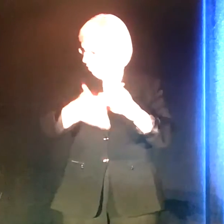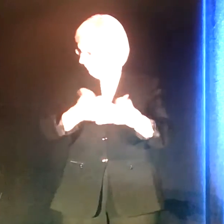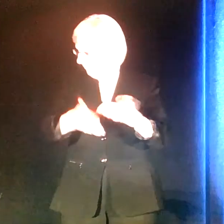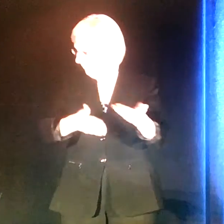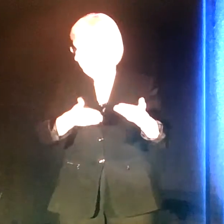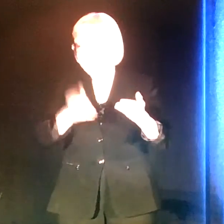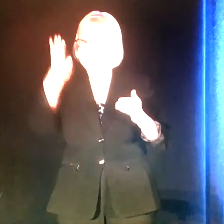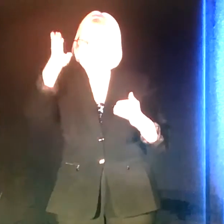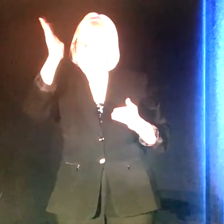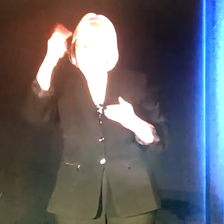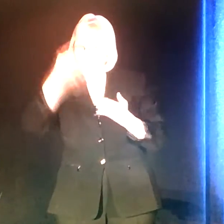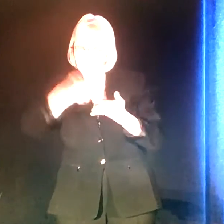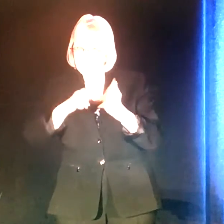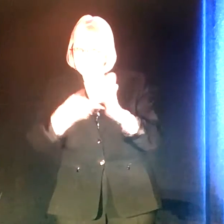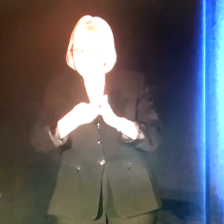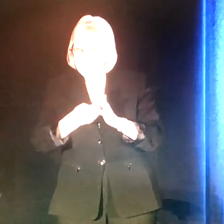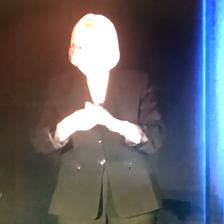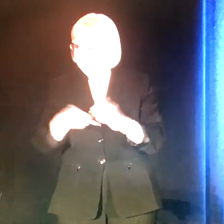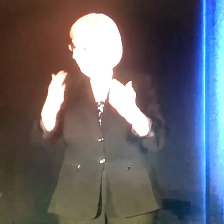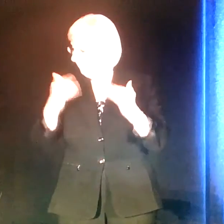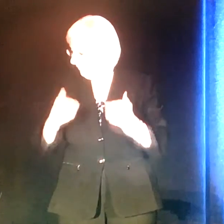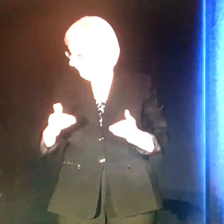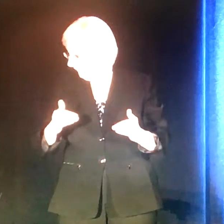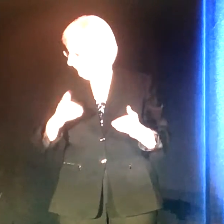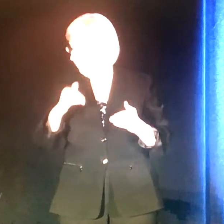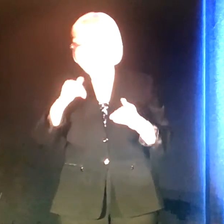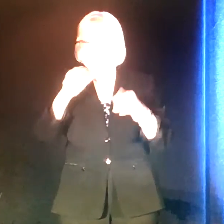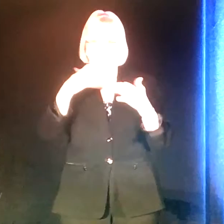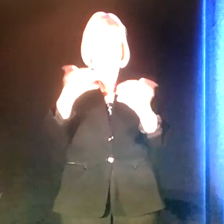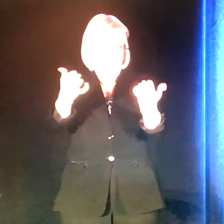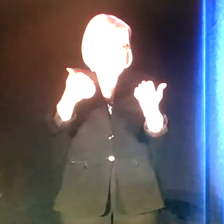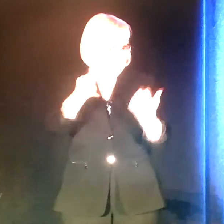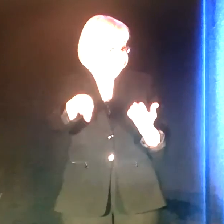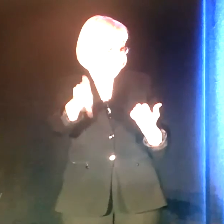You can include all of that in the interpreting process, like the presenter,